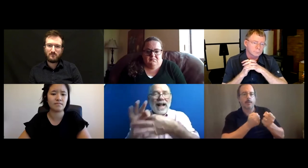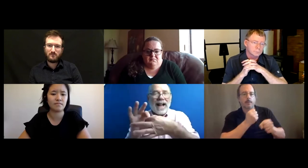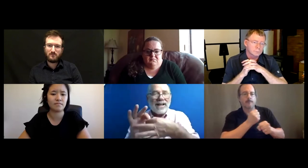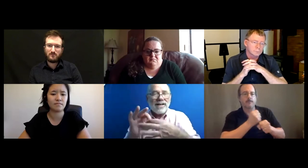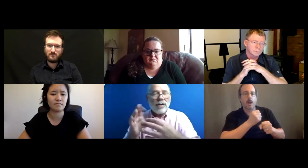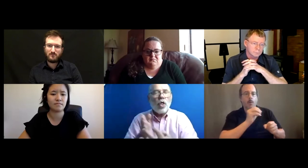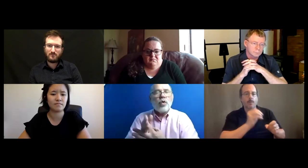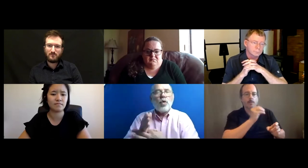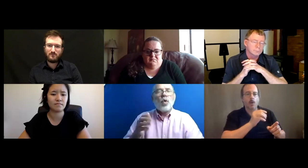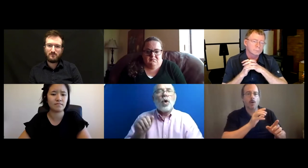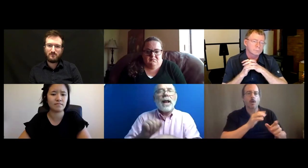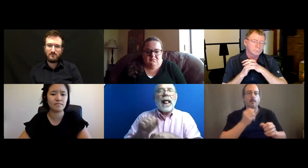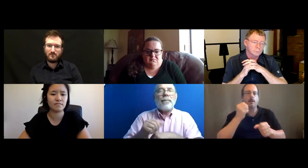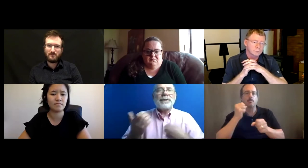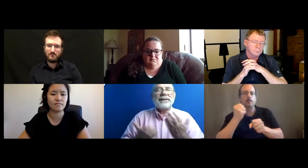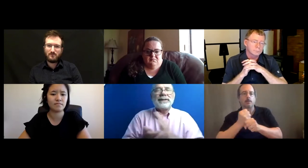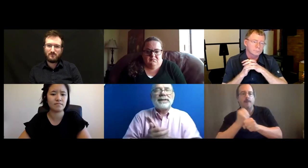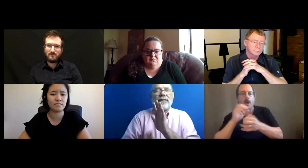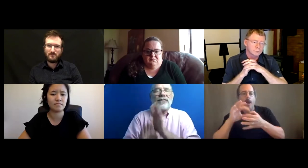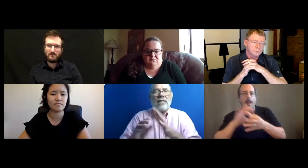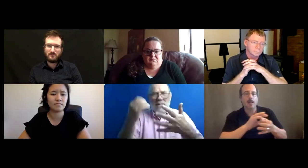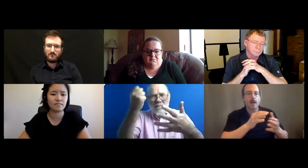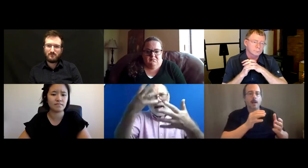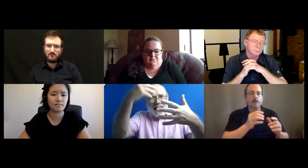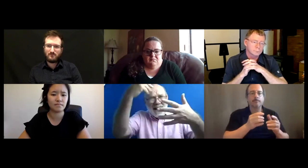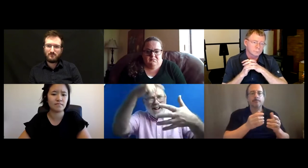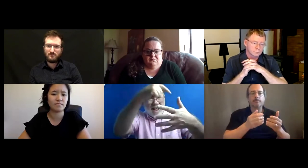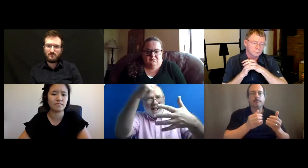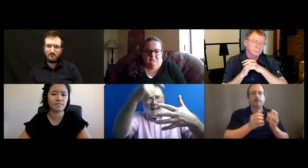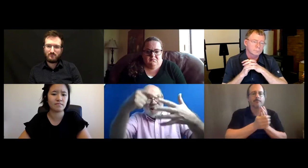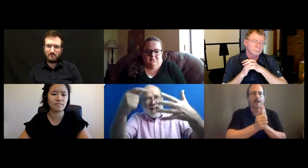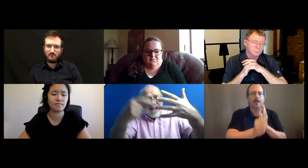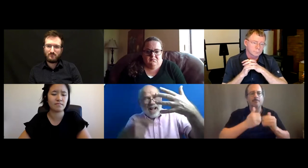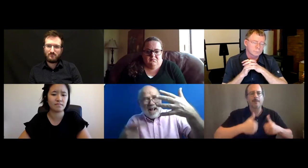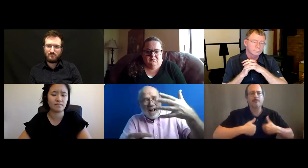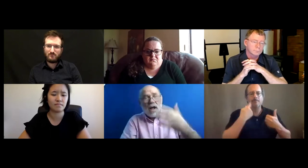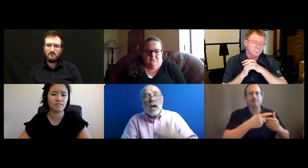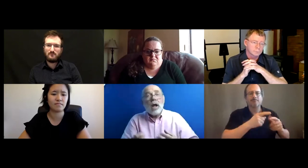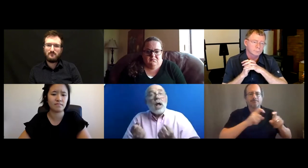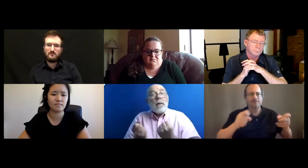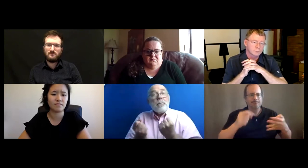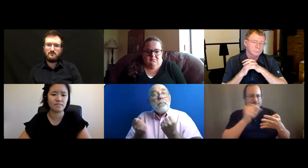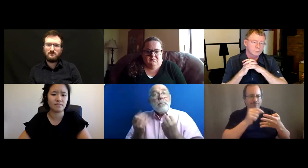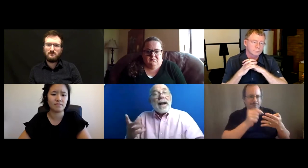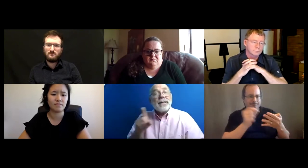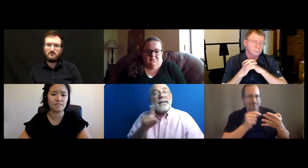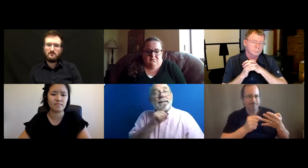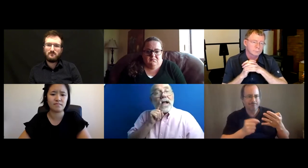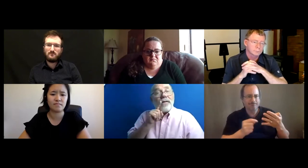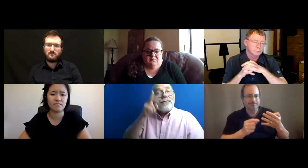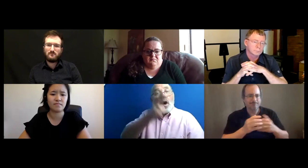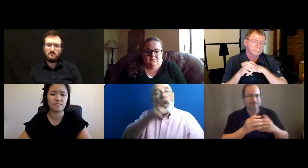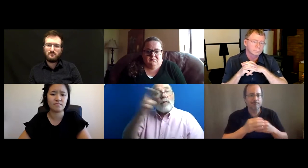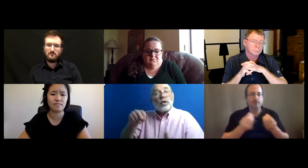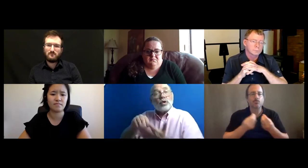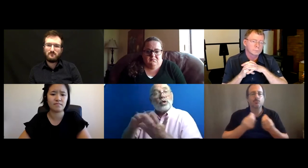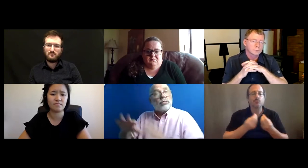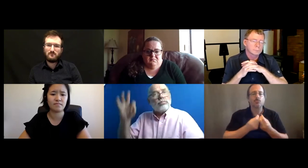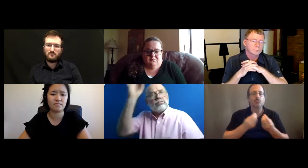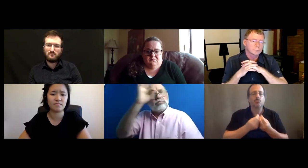Ontario, Job Connect through the skills and employment training. There's a number of things that they